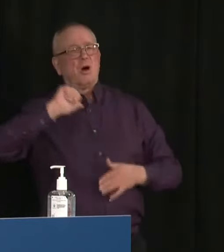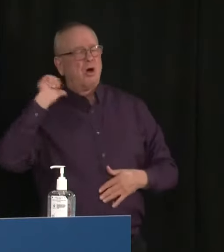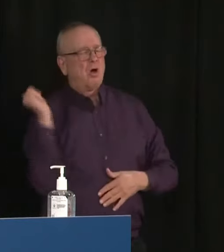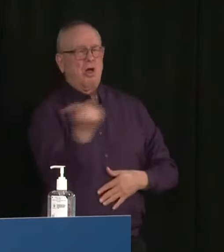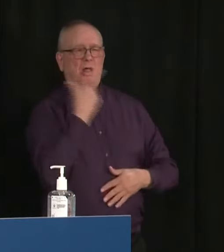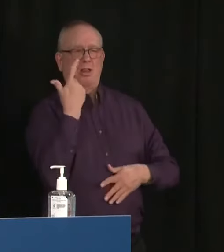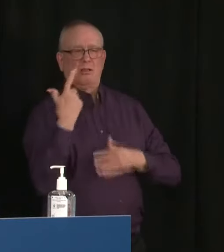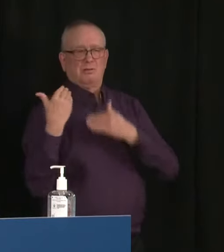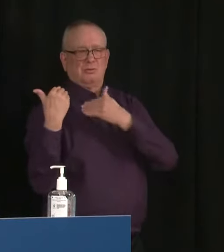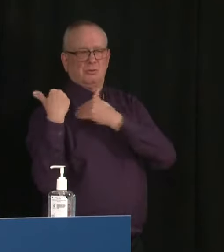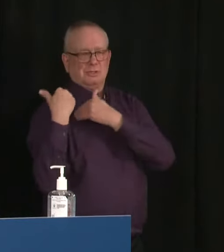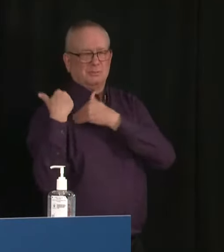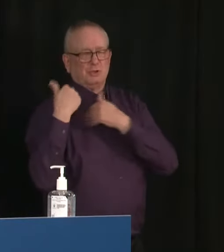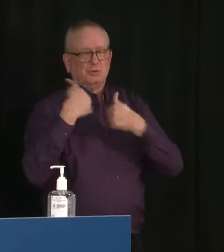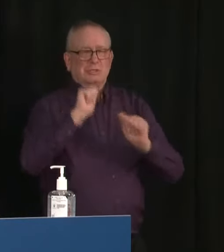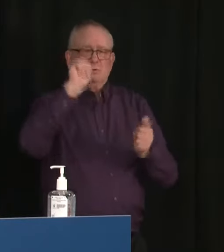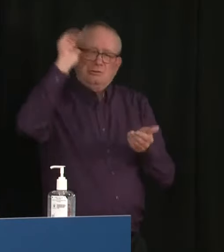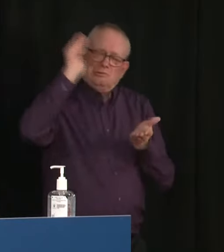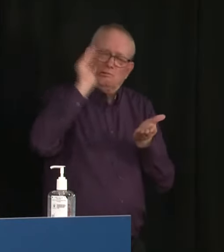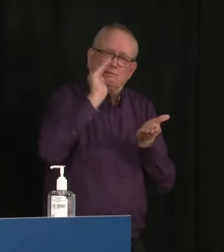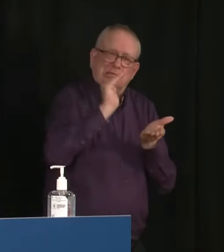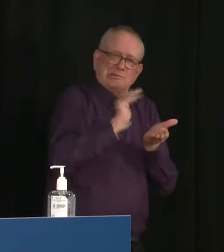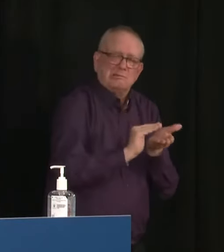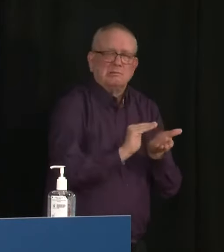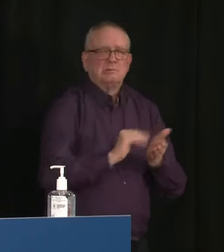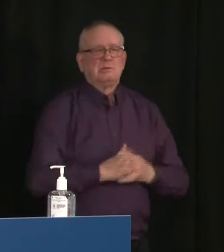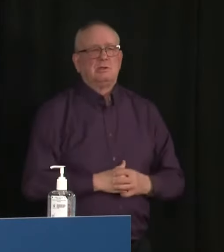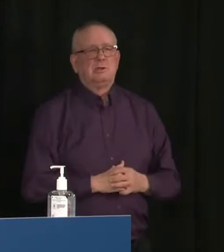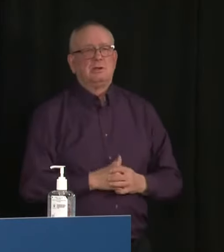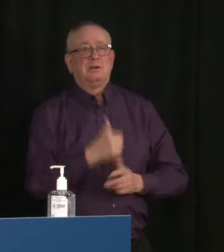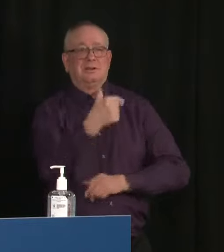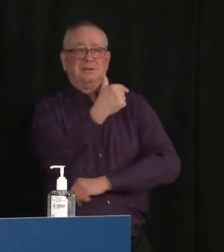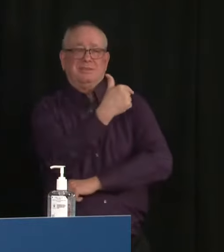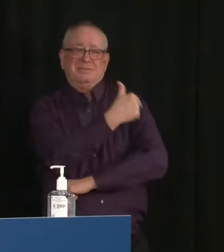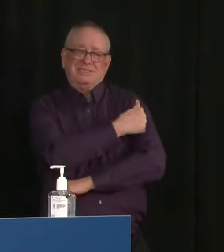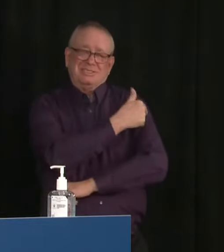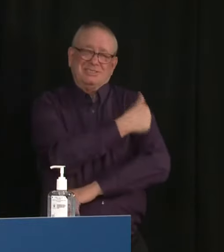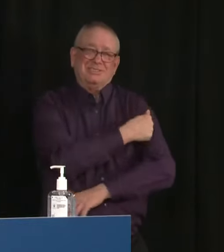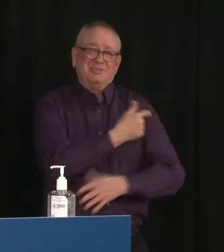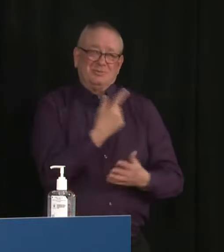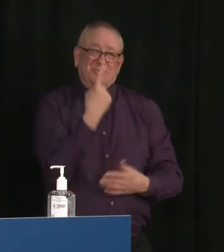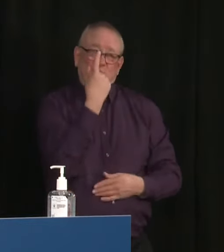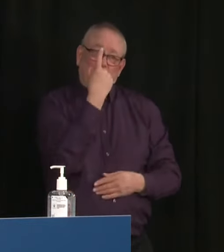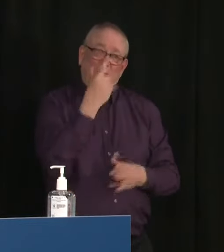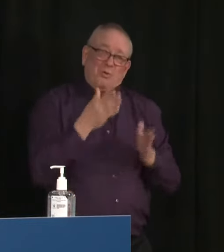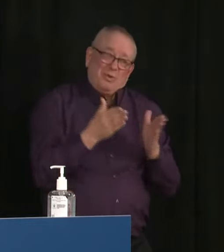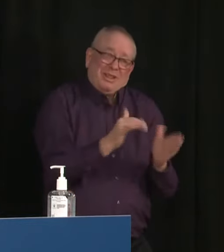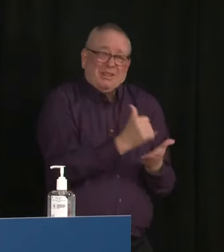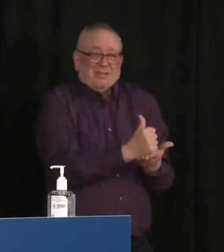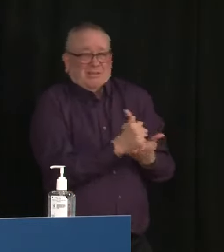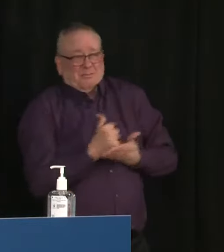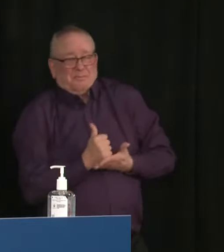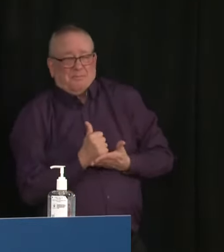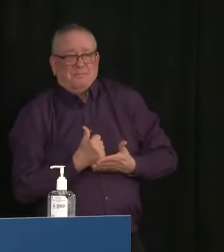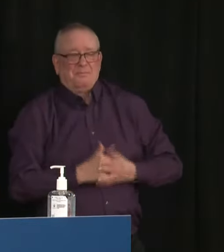eligible. Turning to today's update. Over the last 24 hours, we have identified